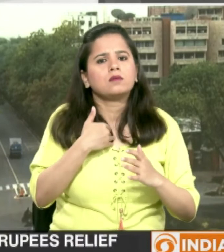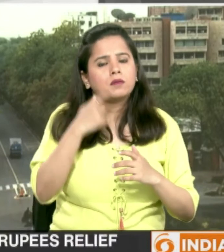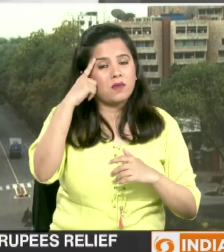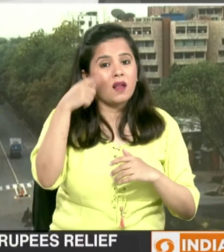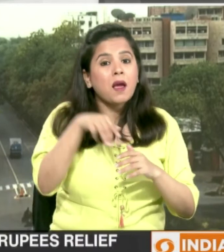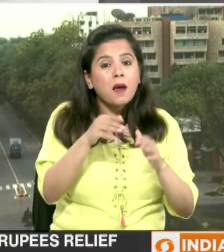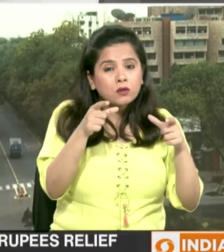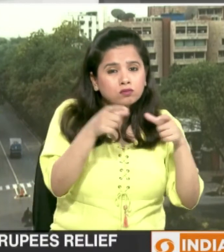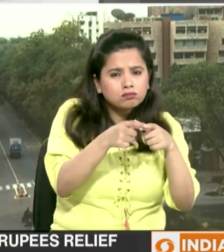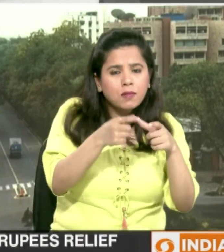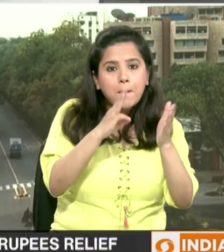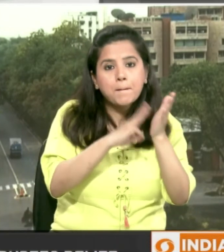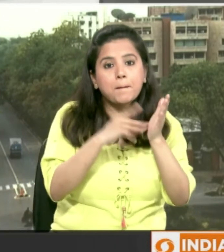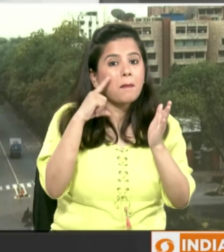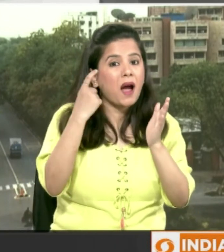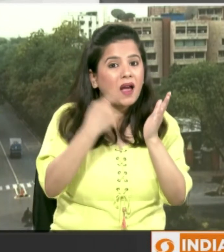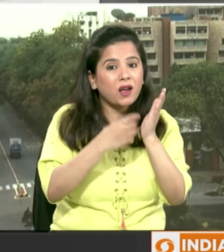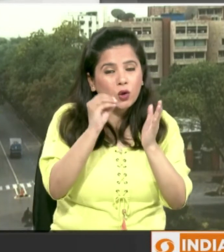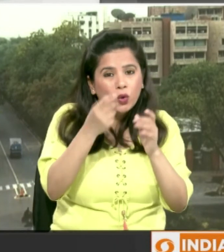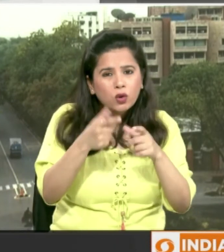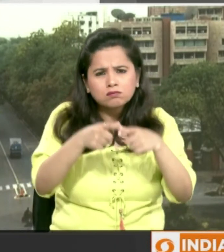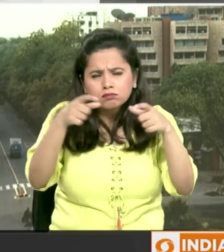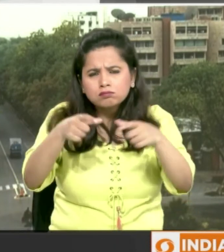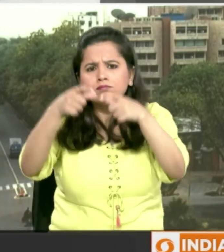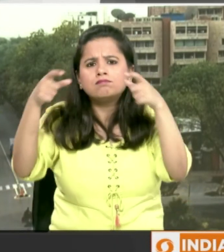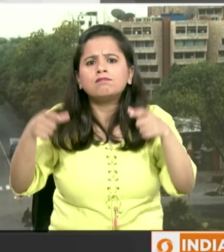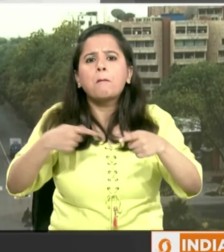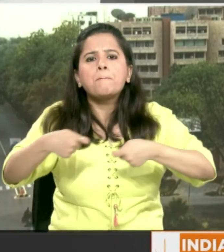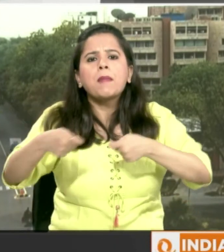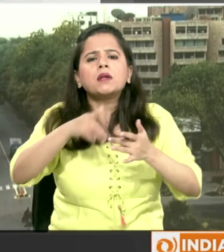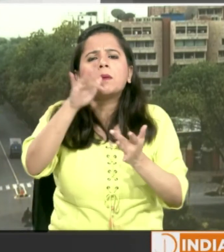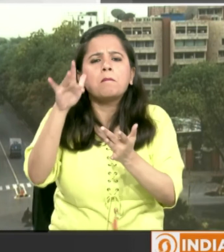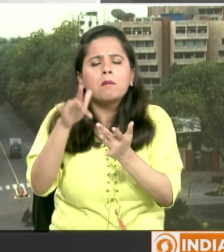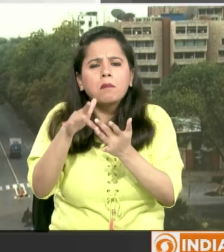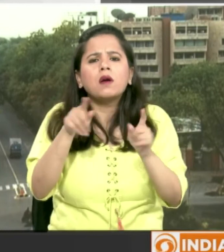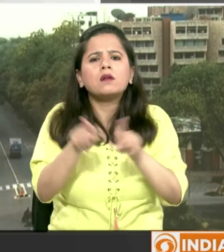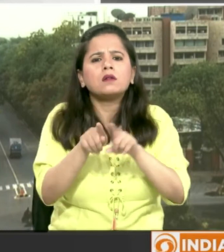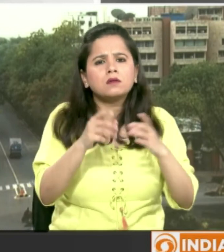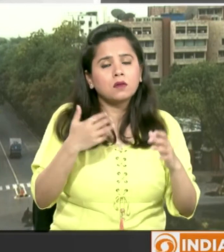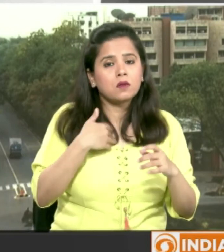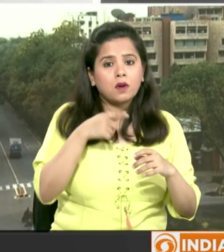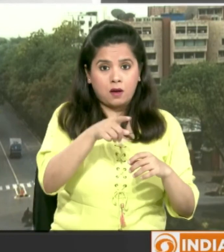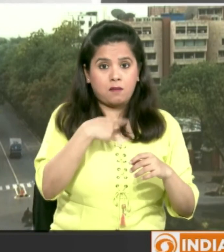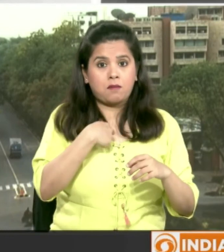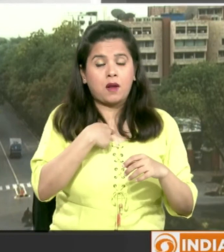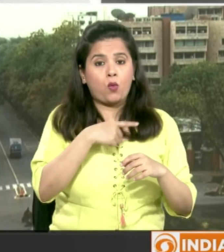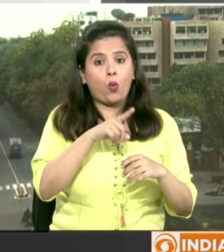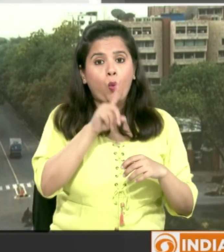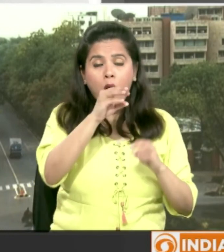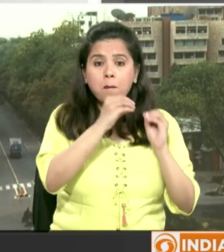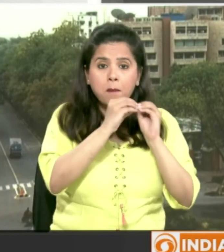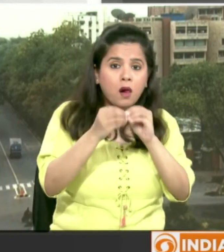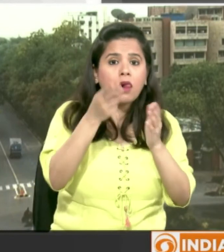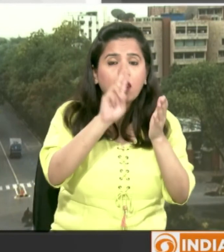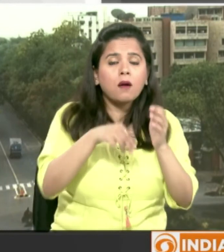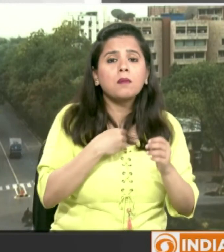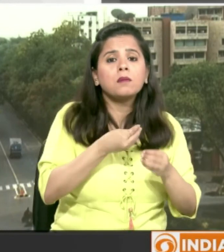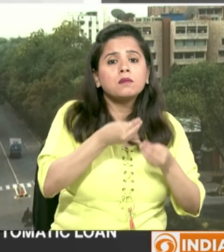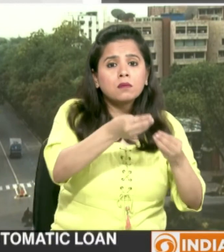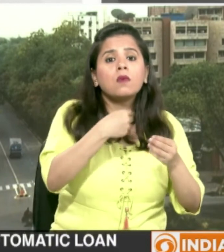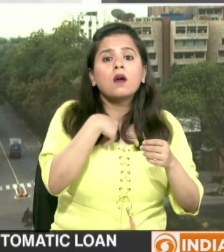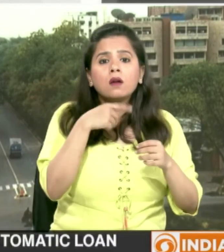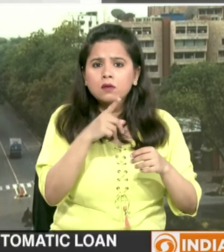microfinance institutions. 1 relates to discoms, 1 relates to contractors, 1